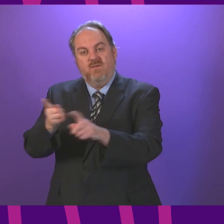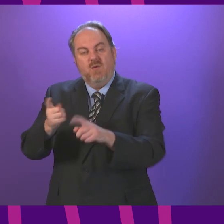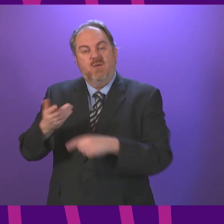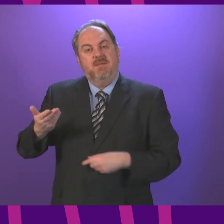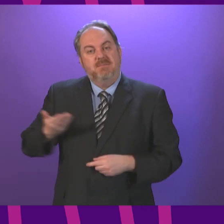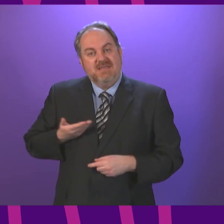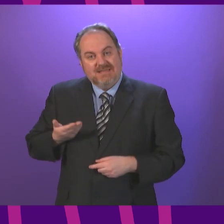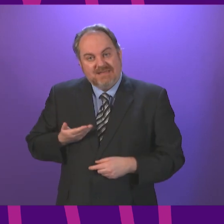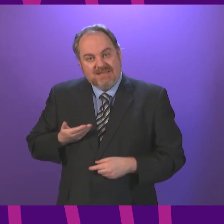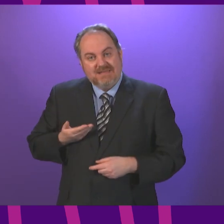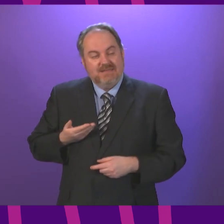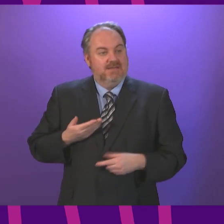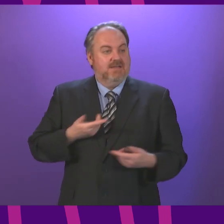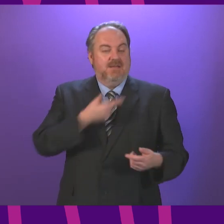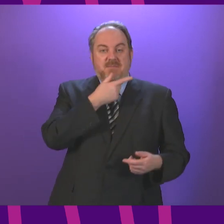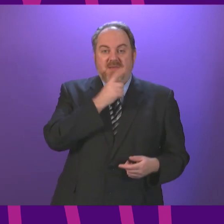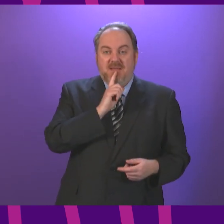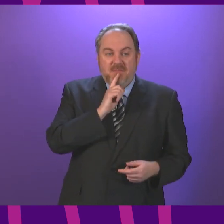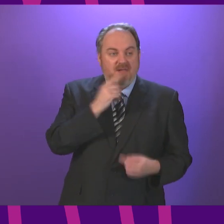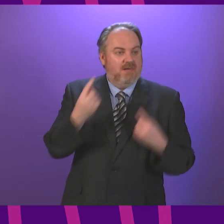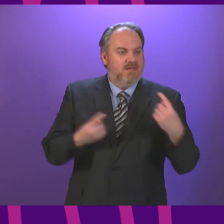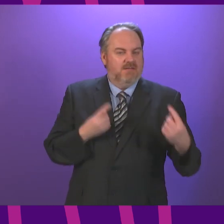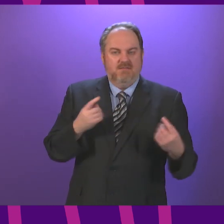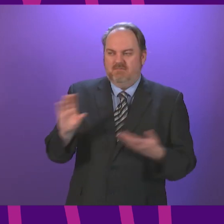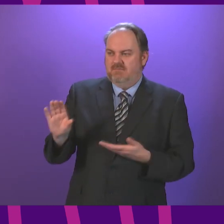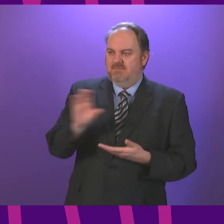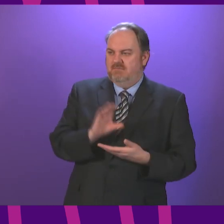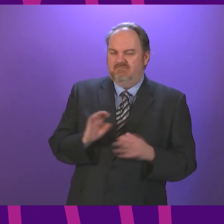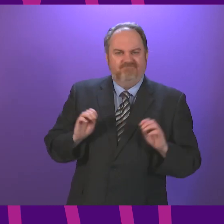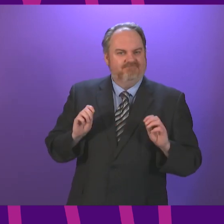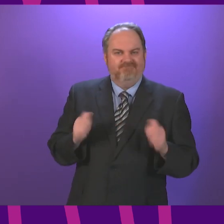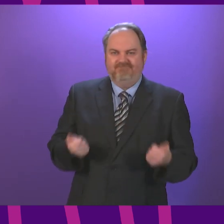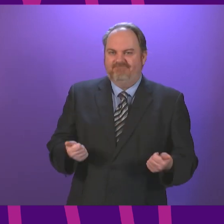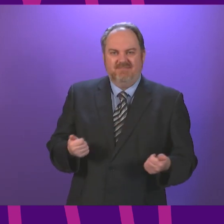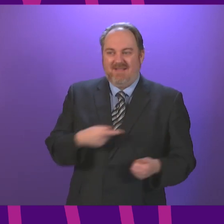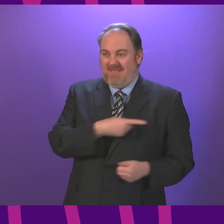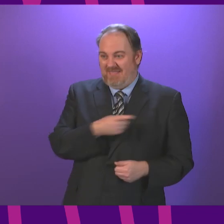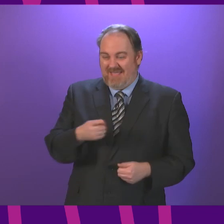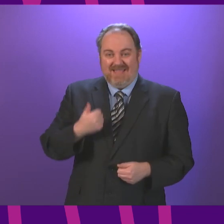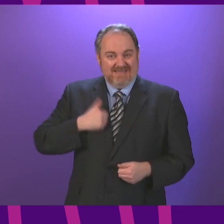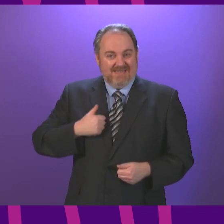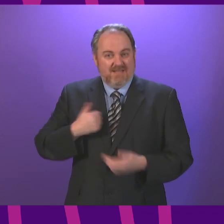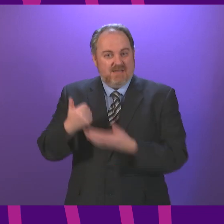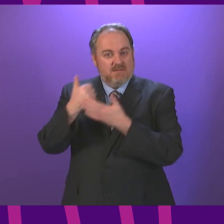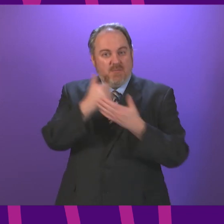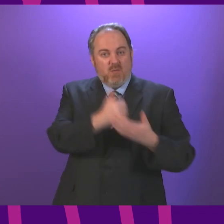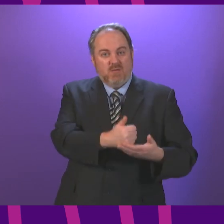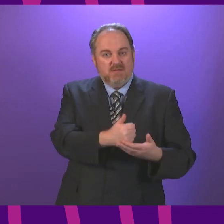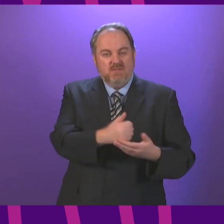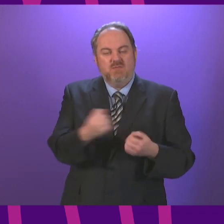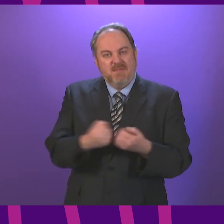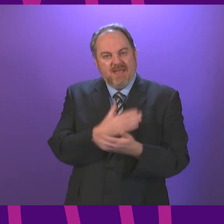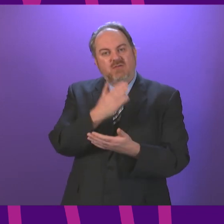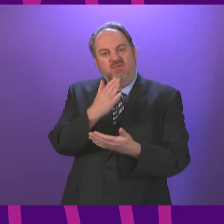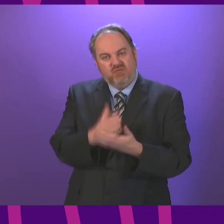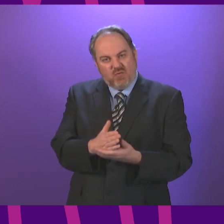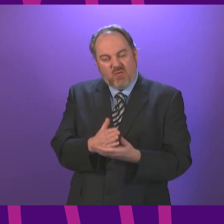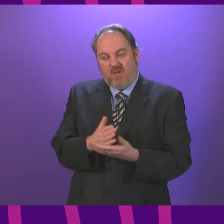households in Mike Odenby's constituency and across Scotland need to ensure a sustainable